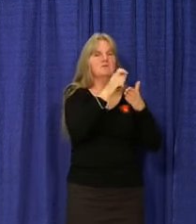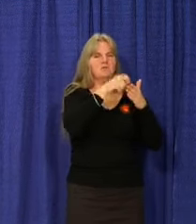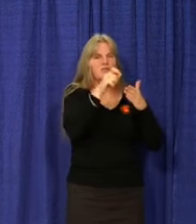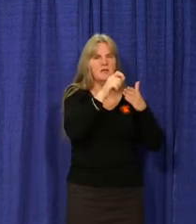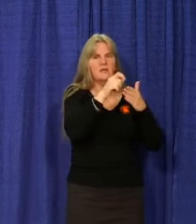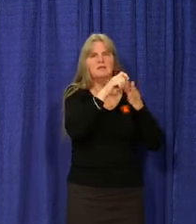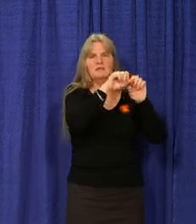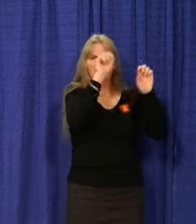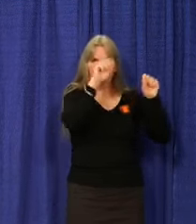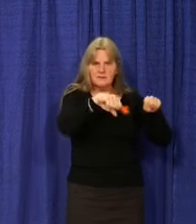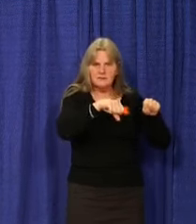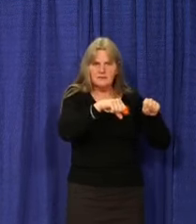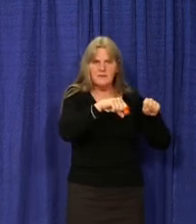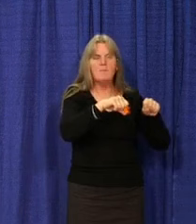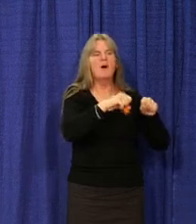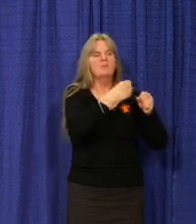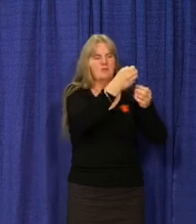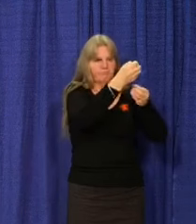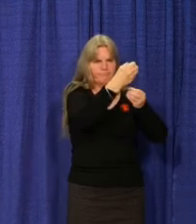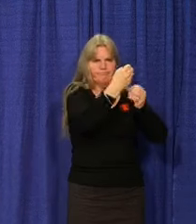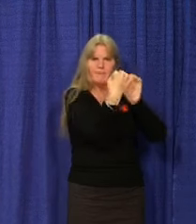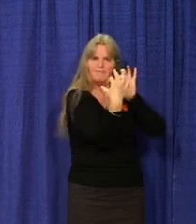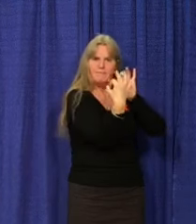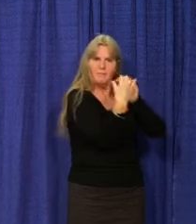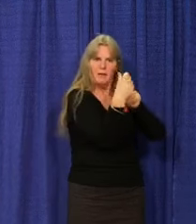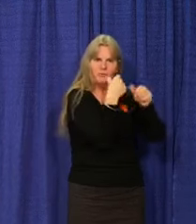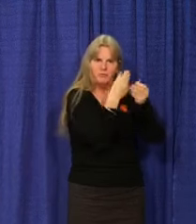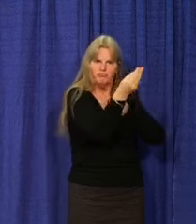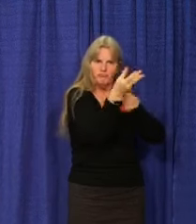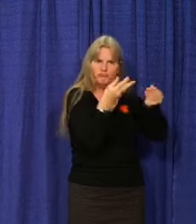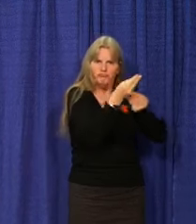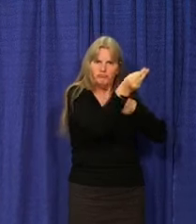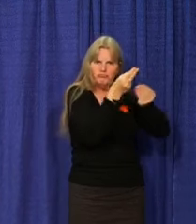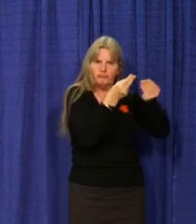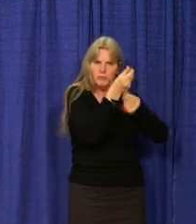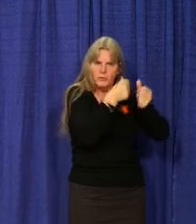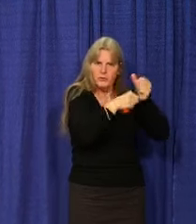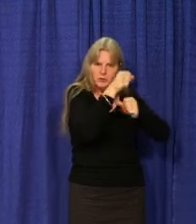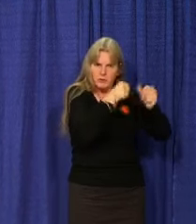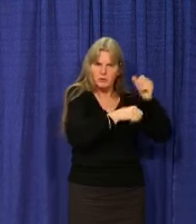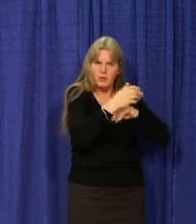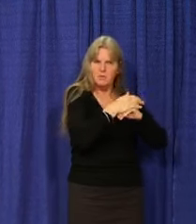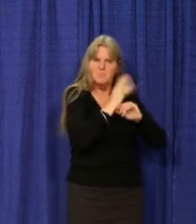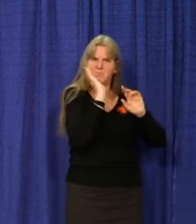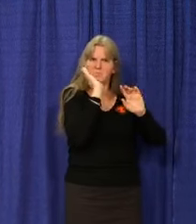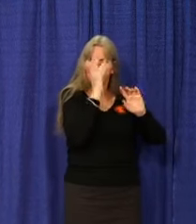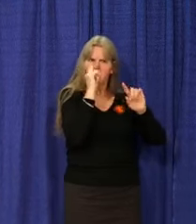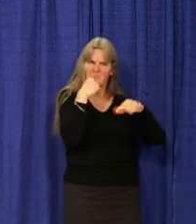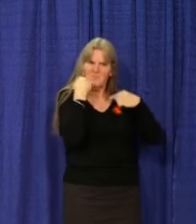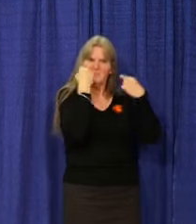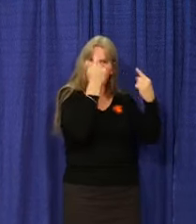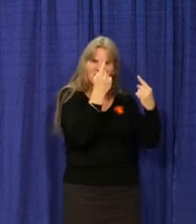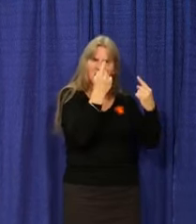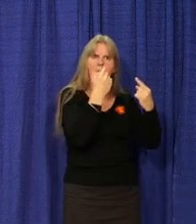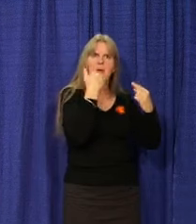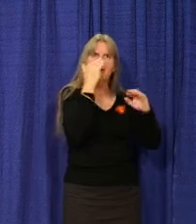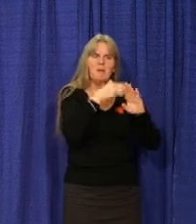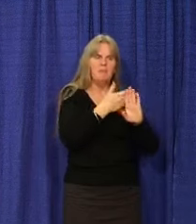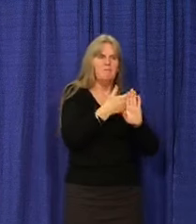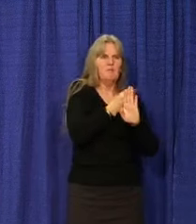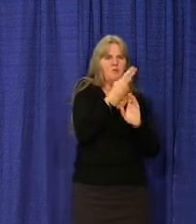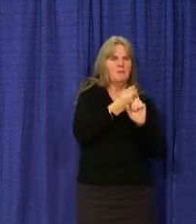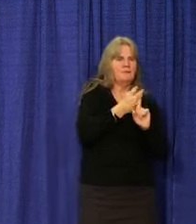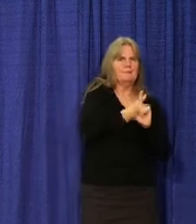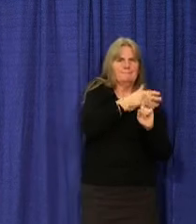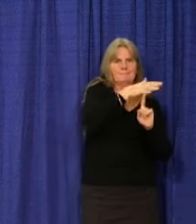share that information back with us. We have found that is working much better than it was, say, several